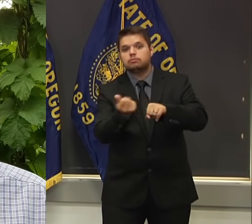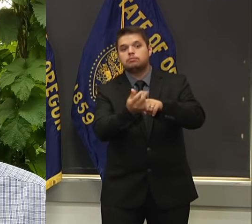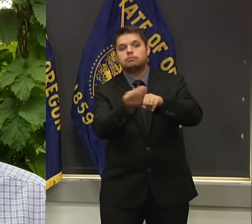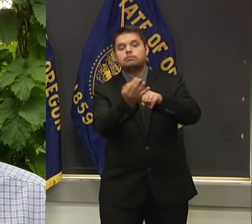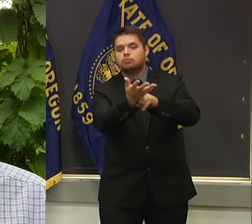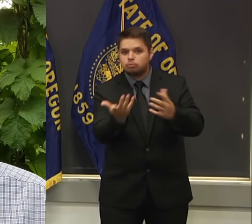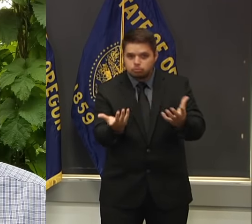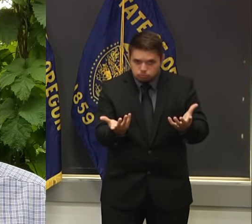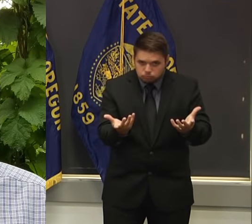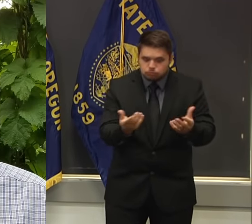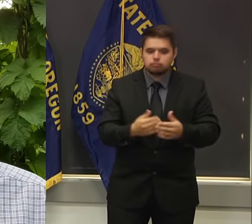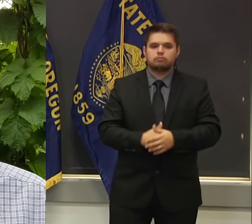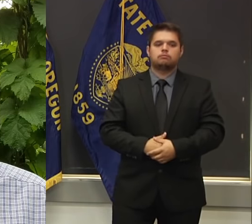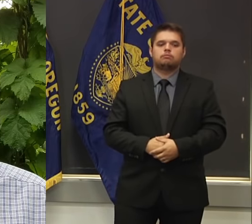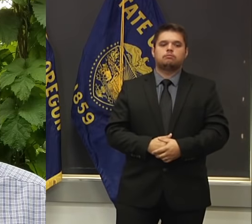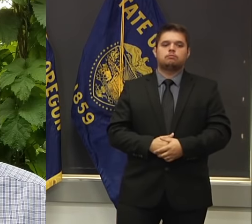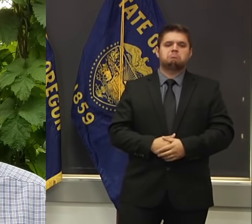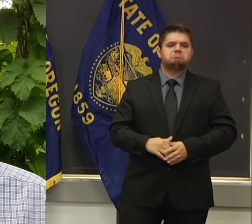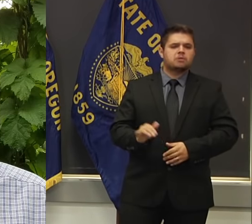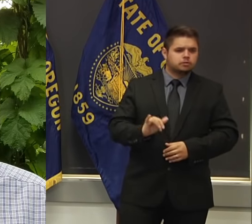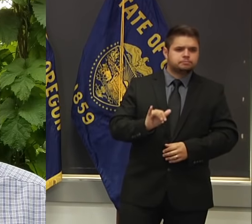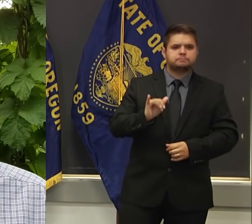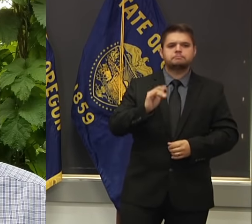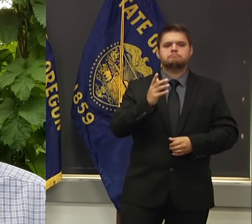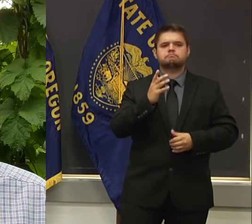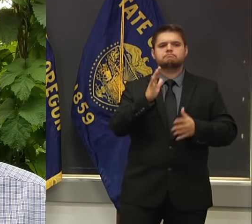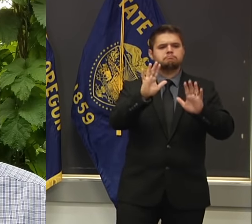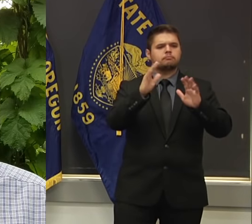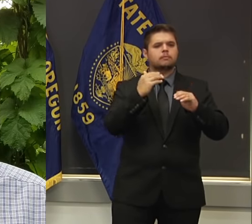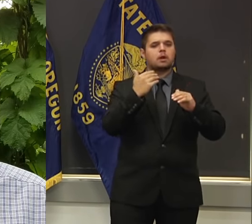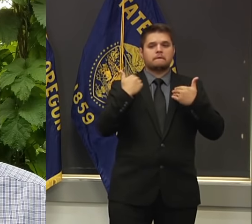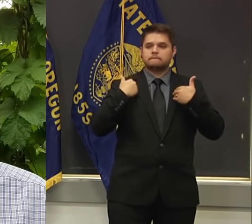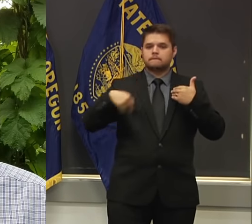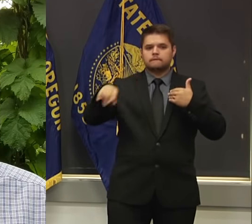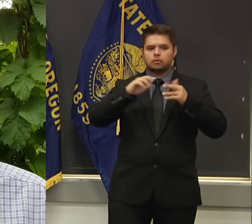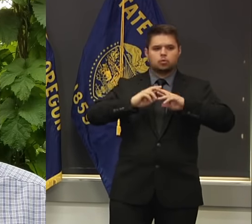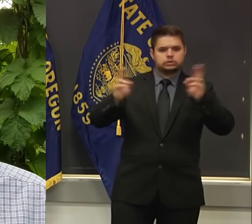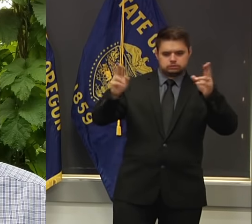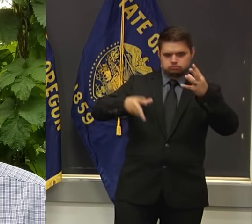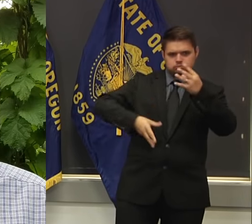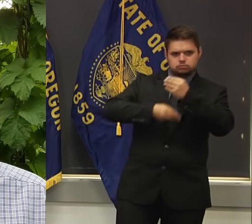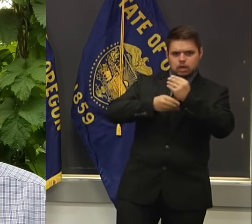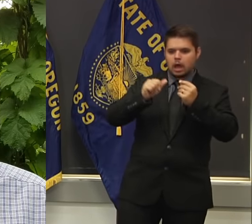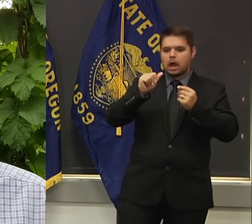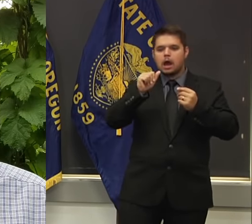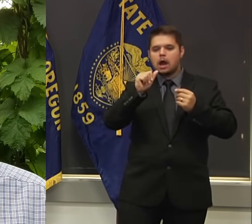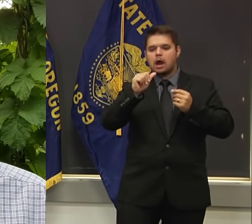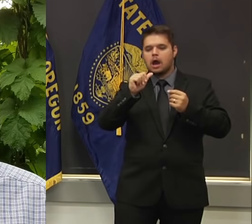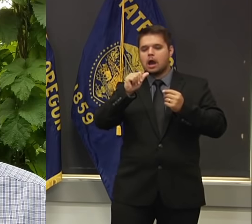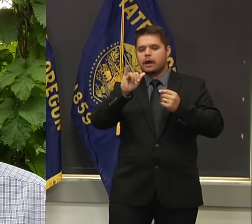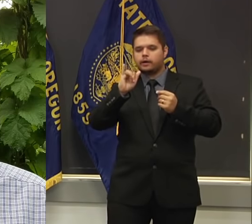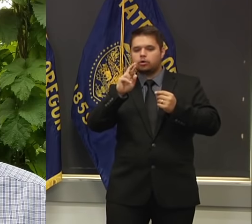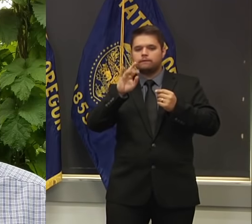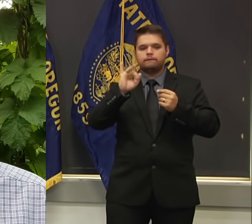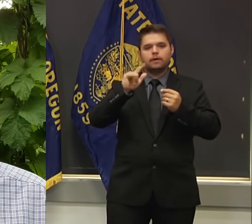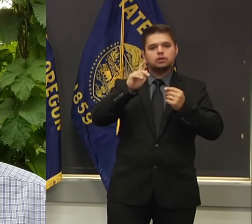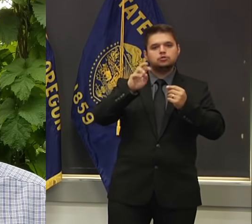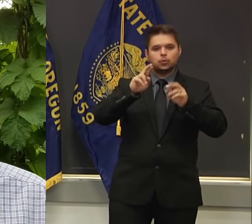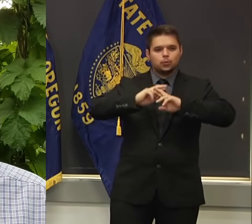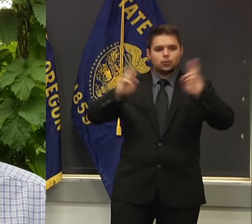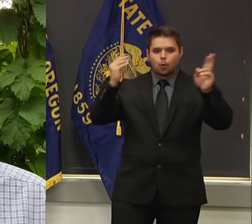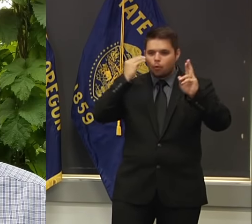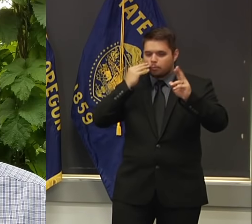could be doing, such as having extra home air filters for your air system, or buying portable devices